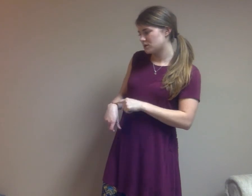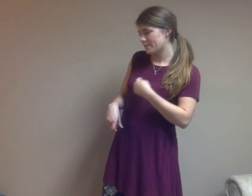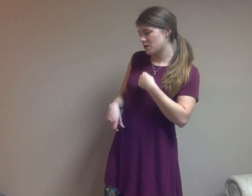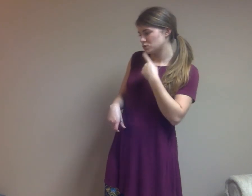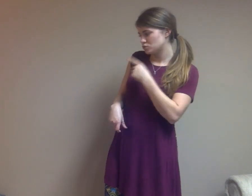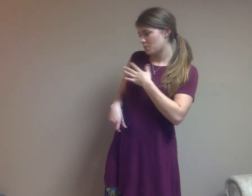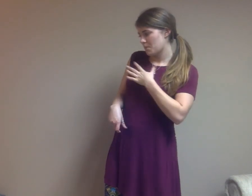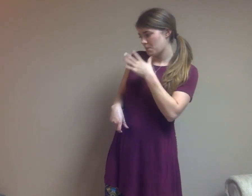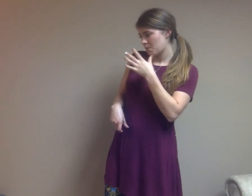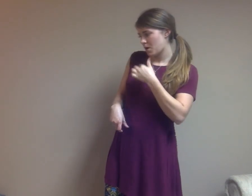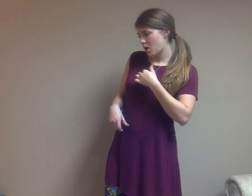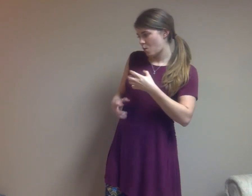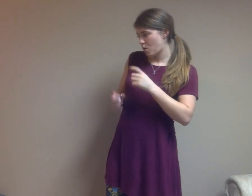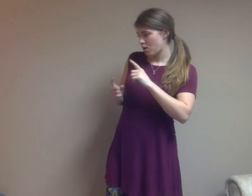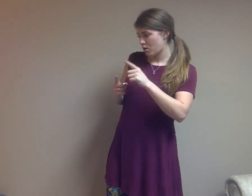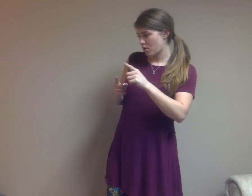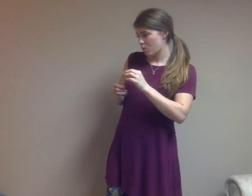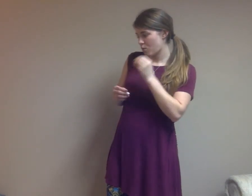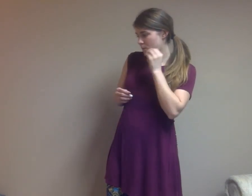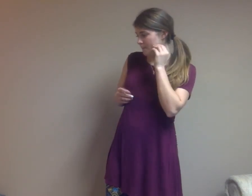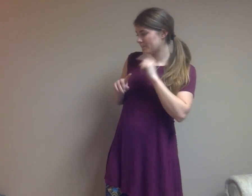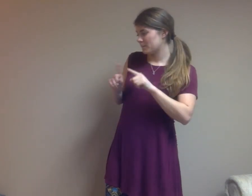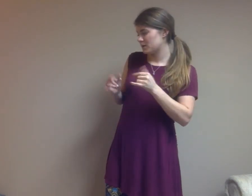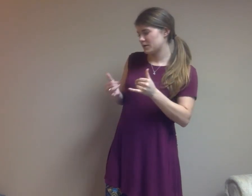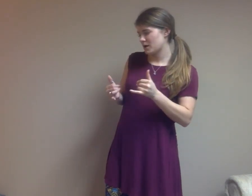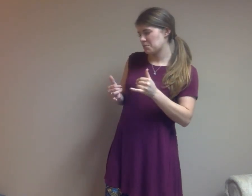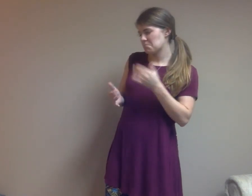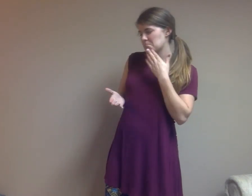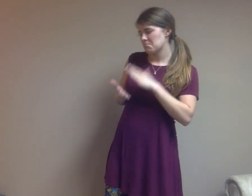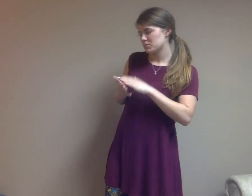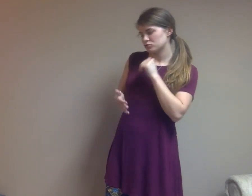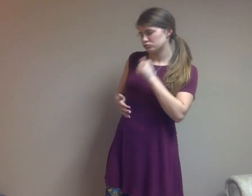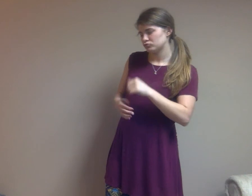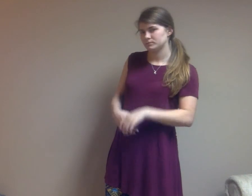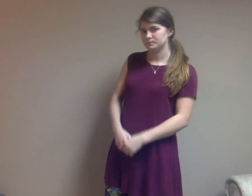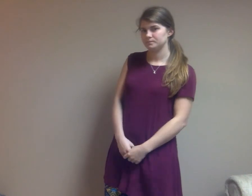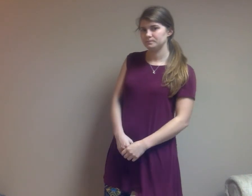the only time you get really, really bad is on the phone.